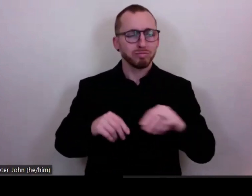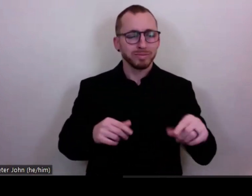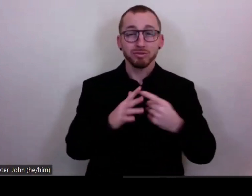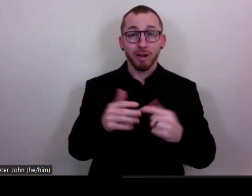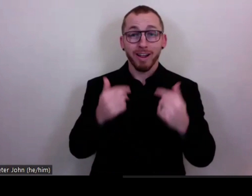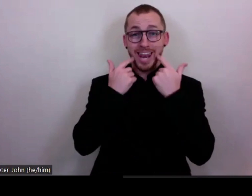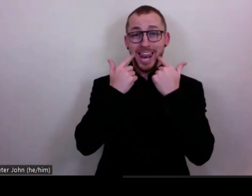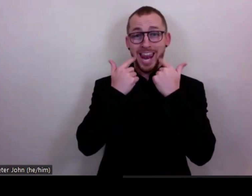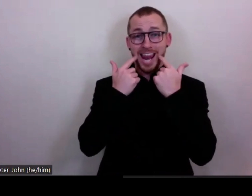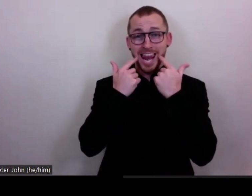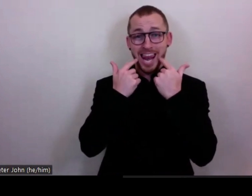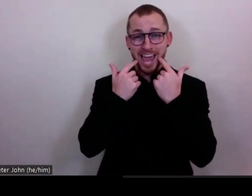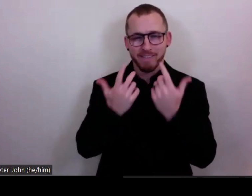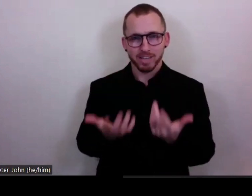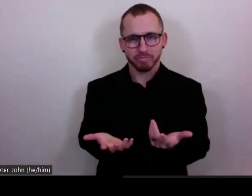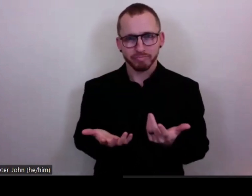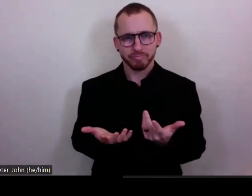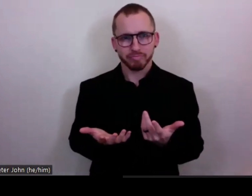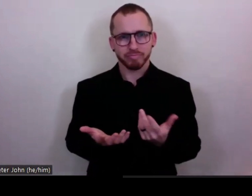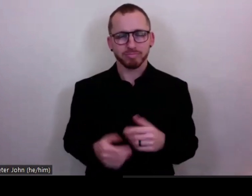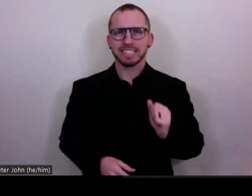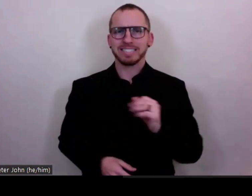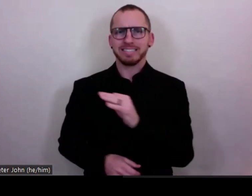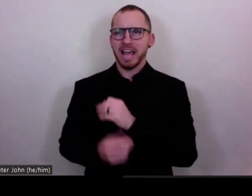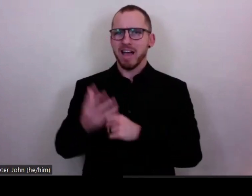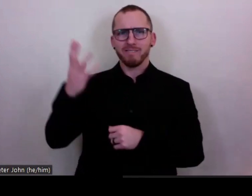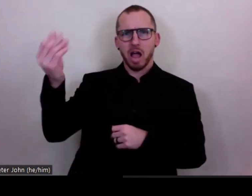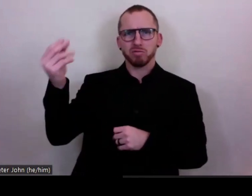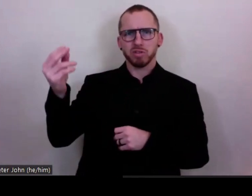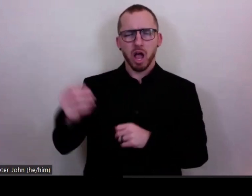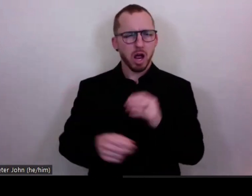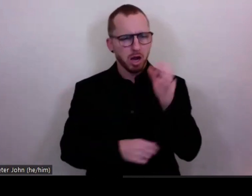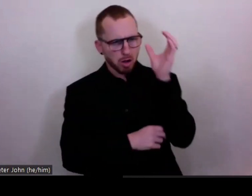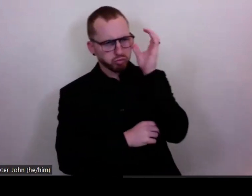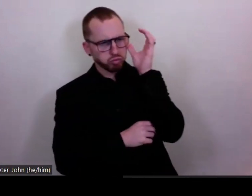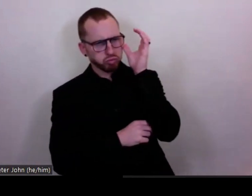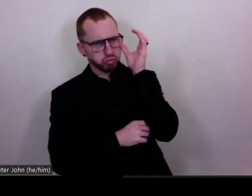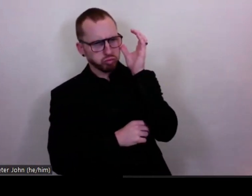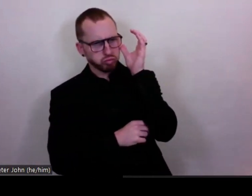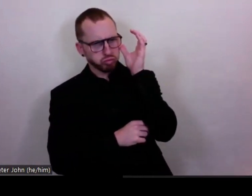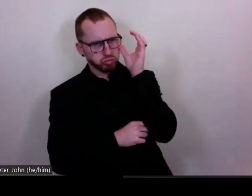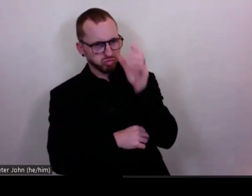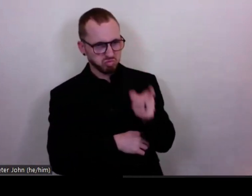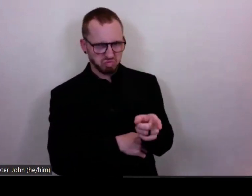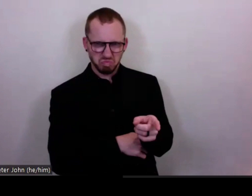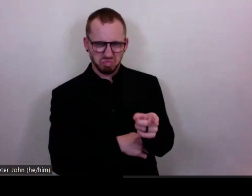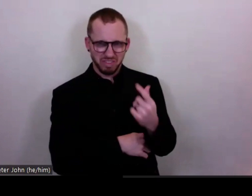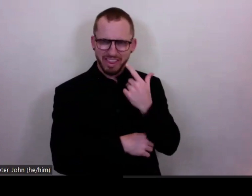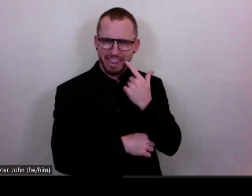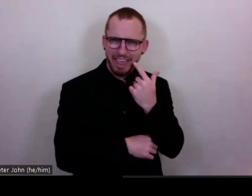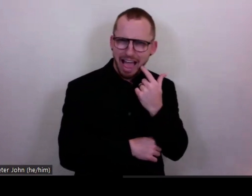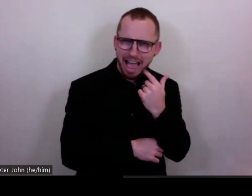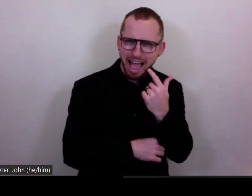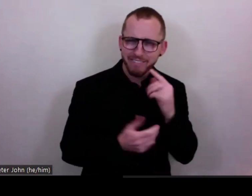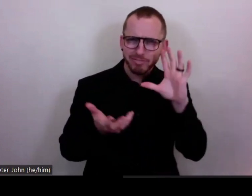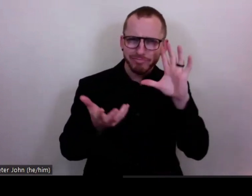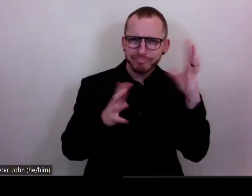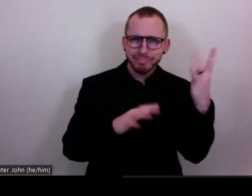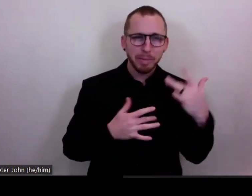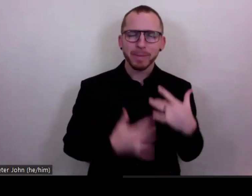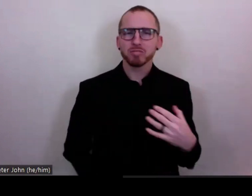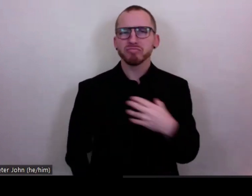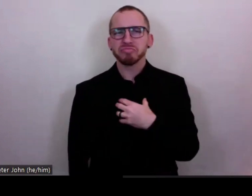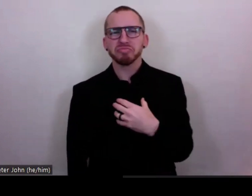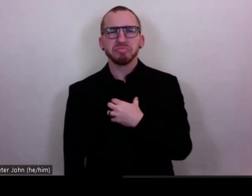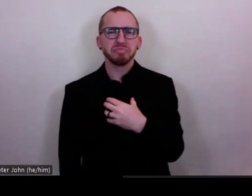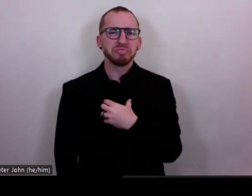And the staff are outside and they're listening. This man doesn't laugh. He bitch, moans,